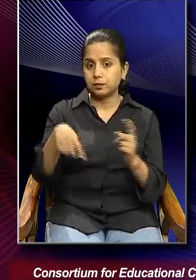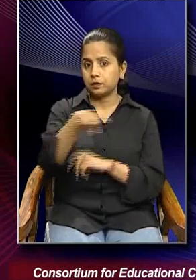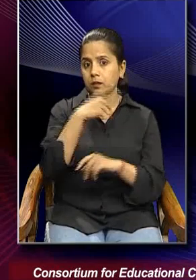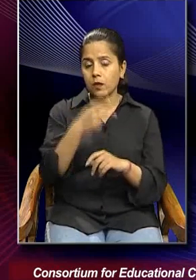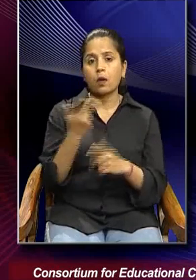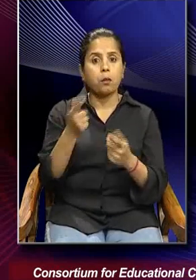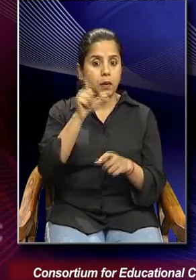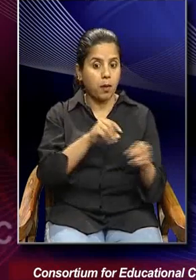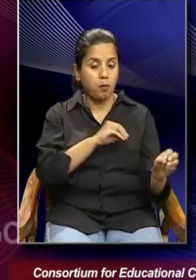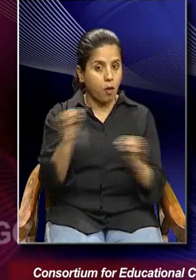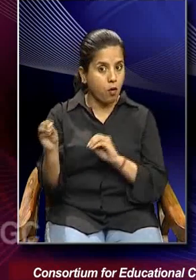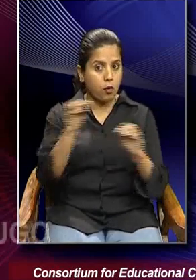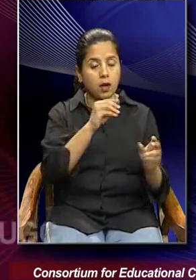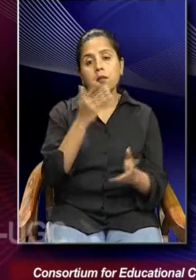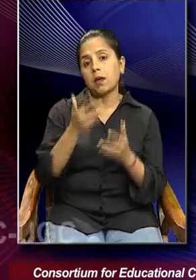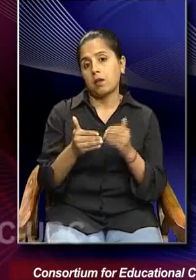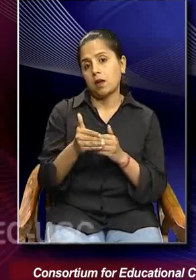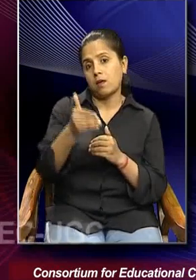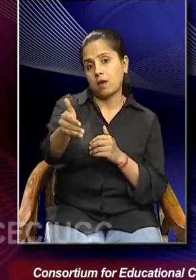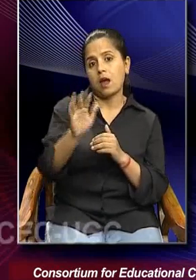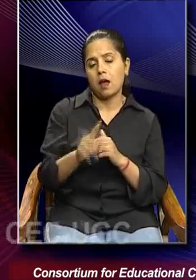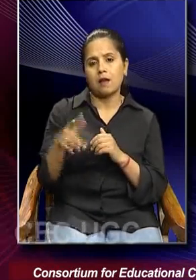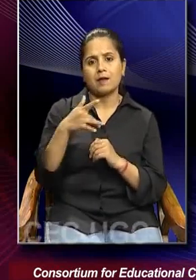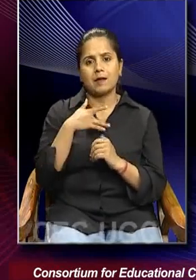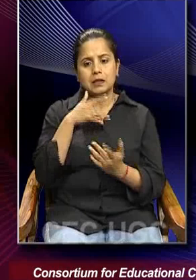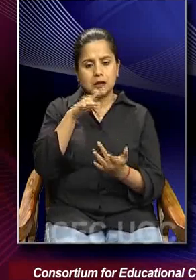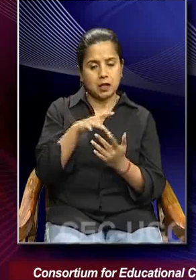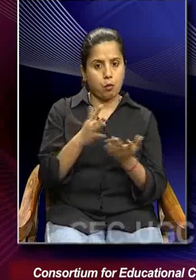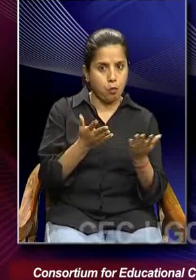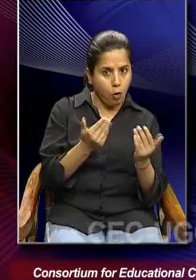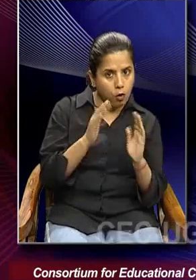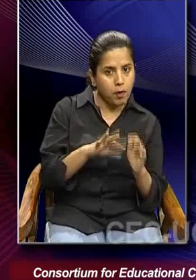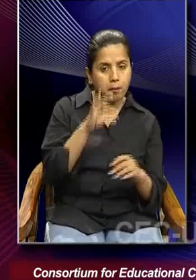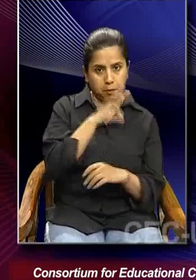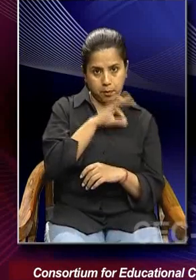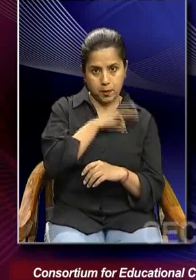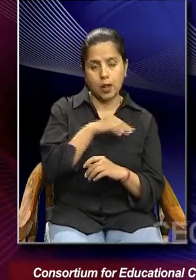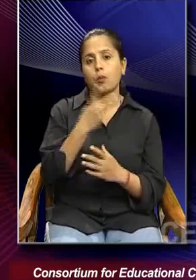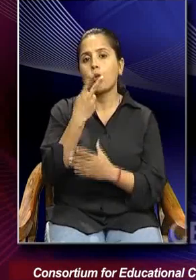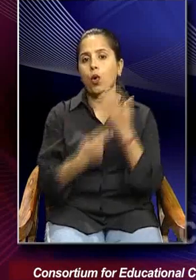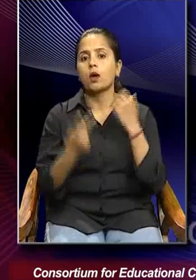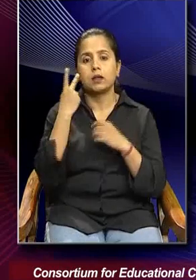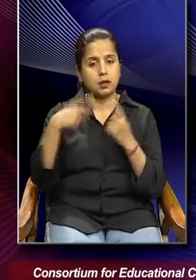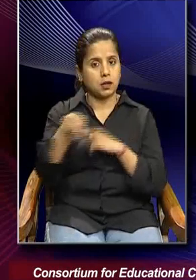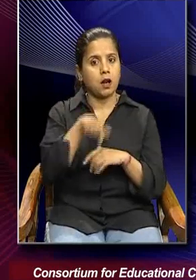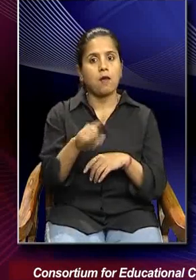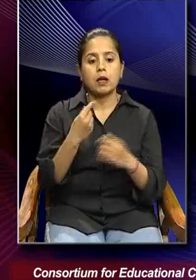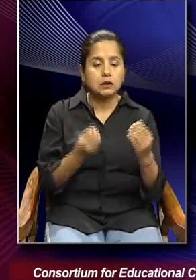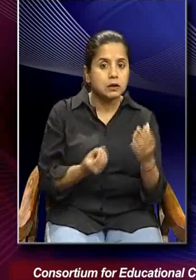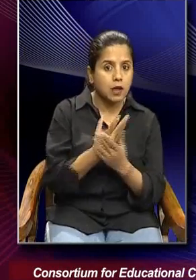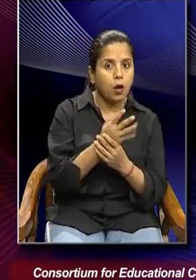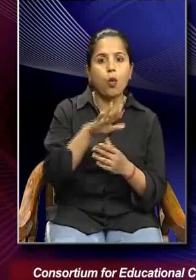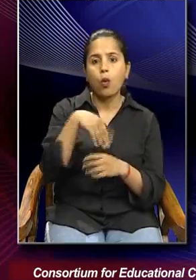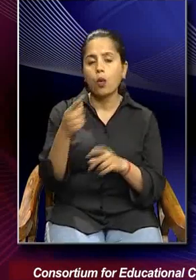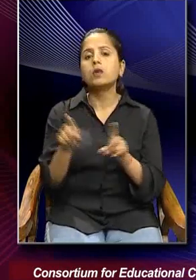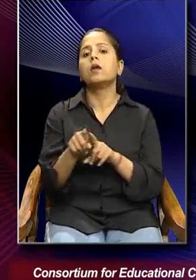potential migrants, they weigh between possible benefits both at the place of origin and